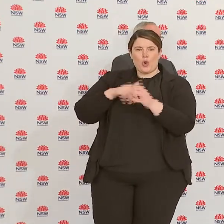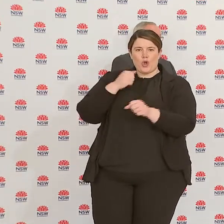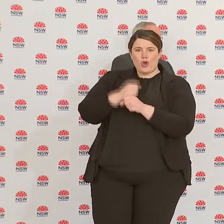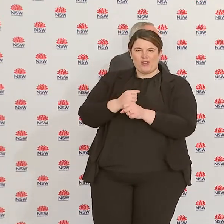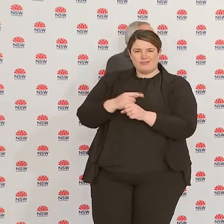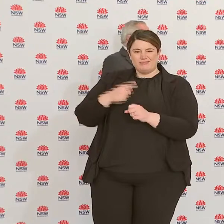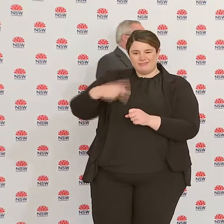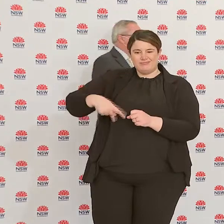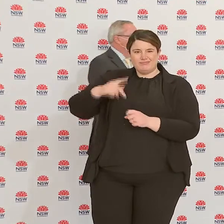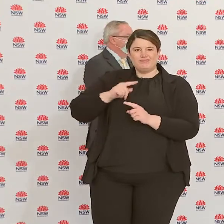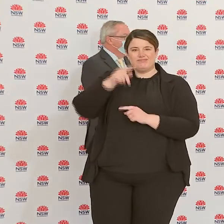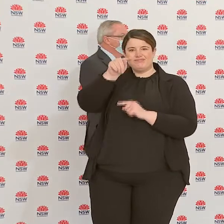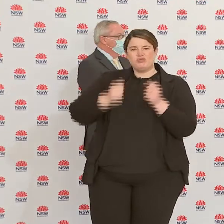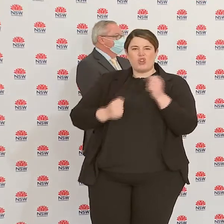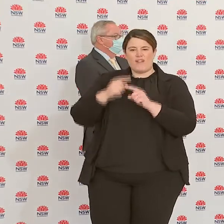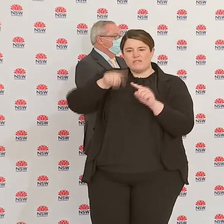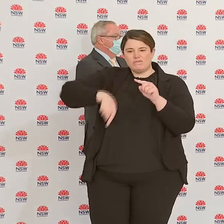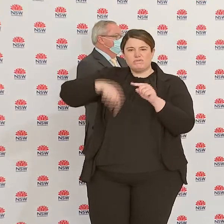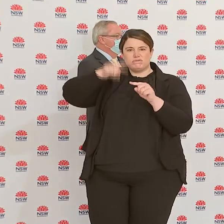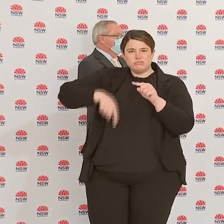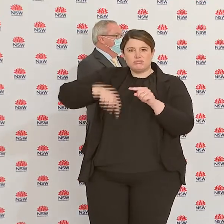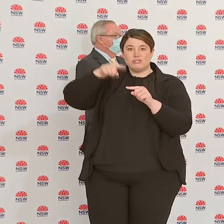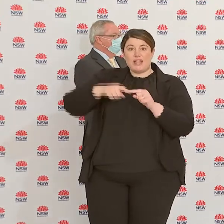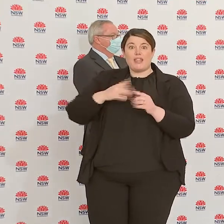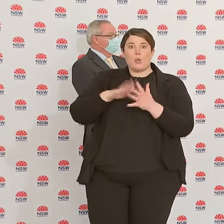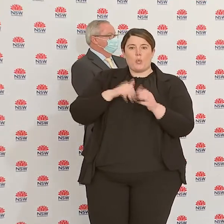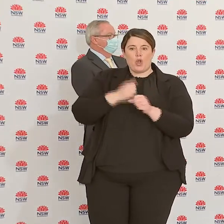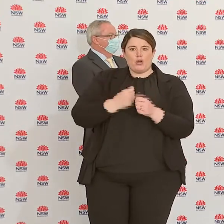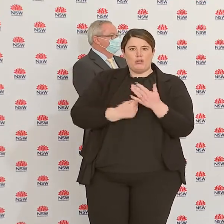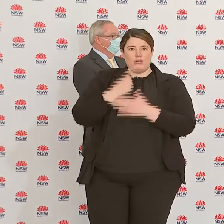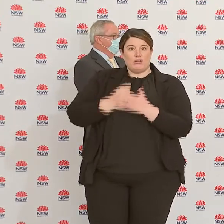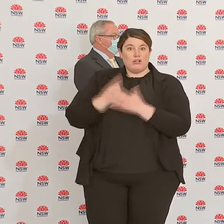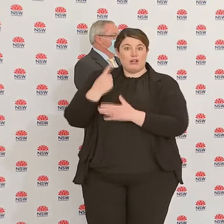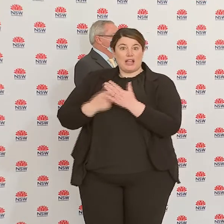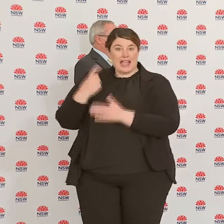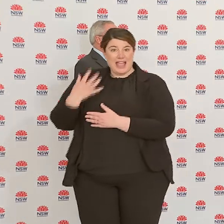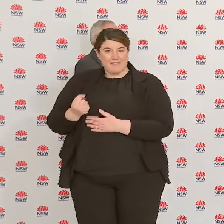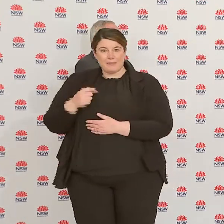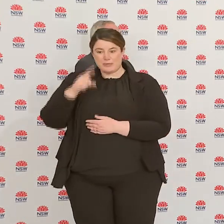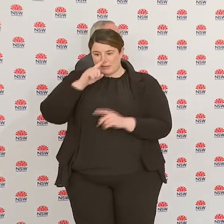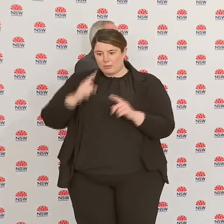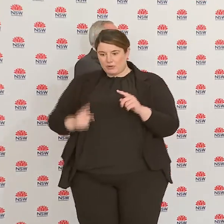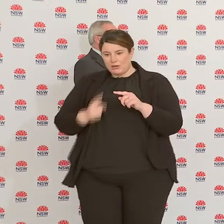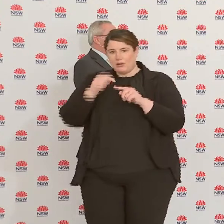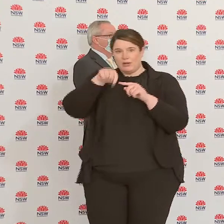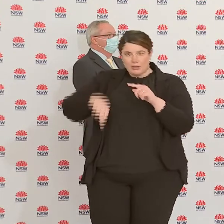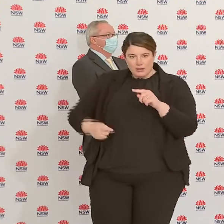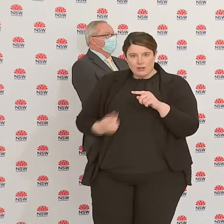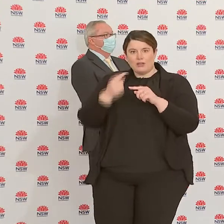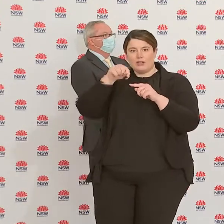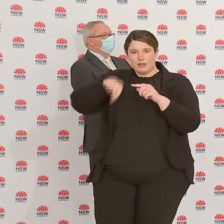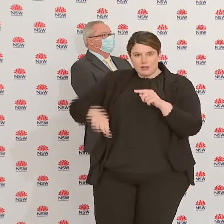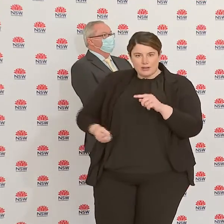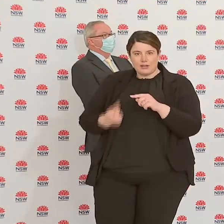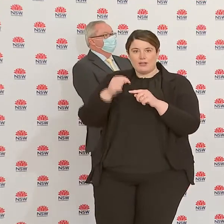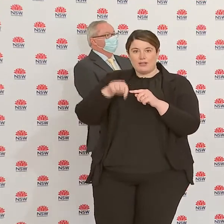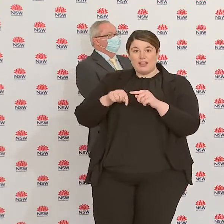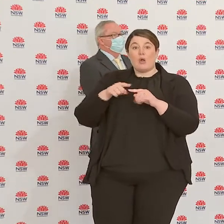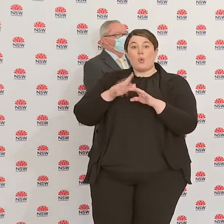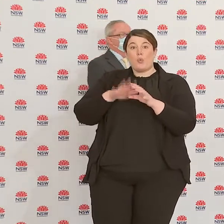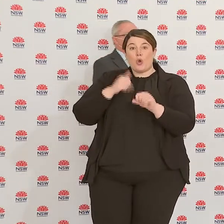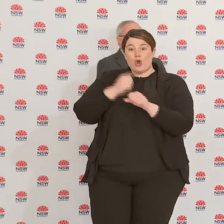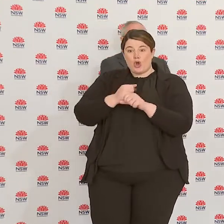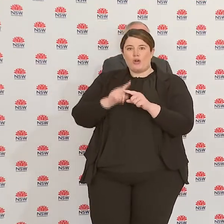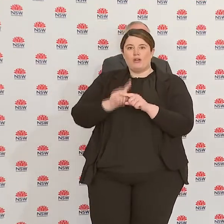as you're aware, we've had a number of cases in Wollongong that have, because people travel up and down from the affected, particularly the affected